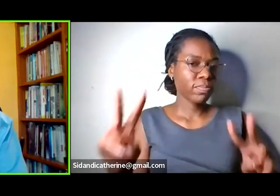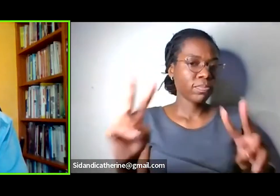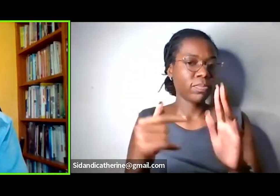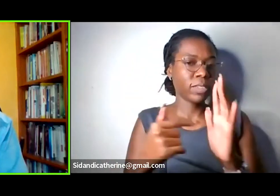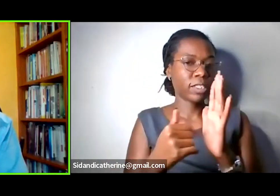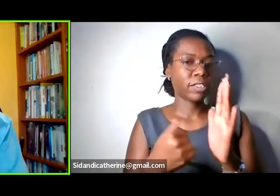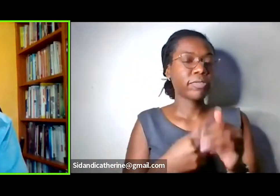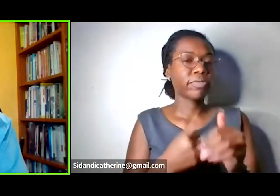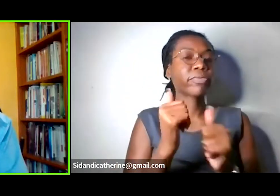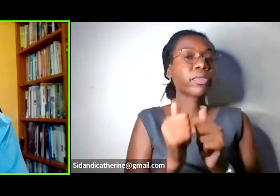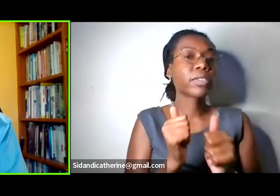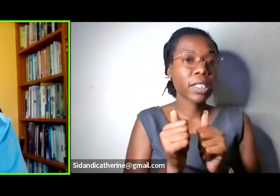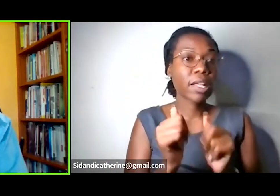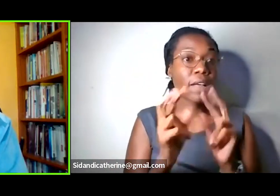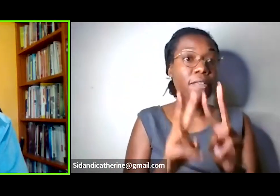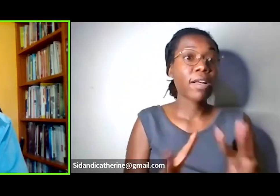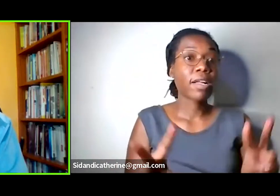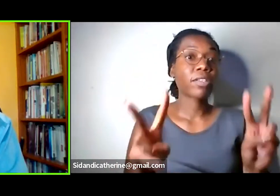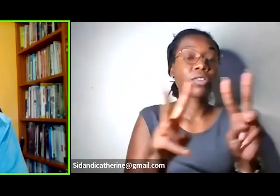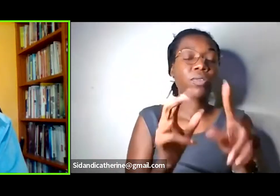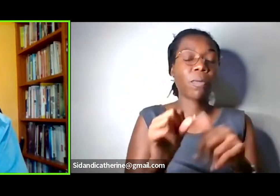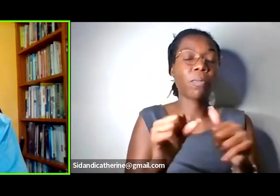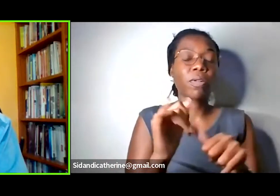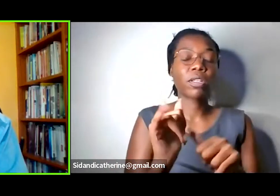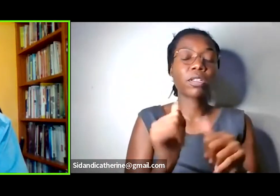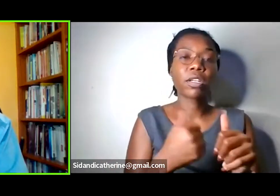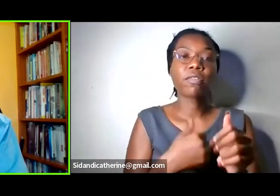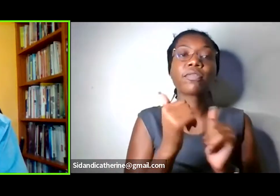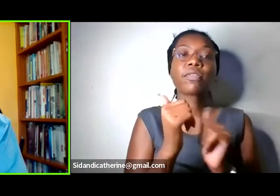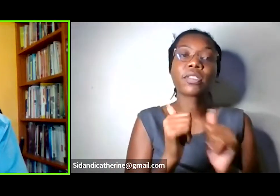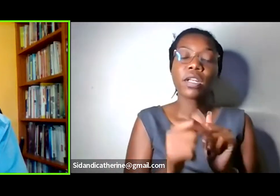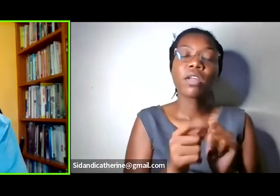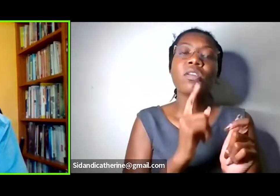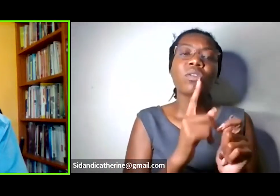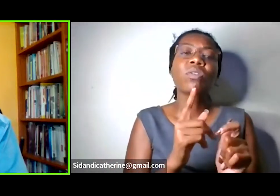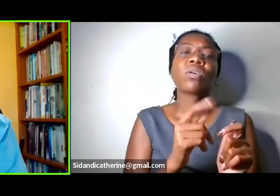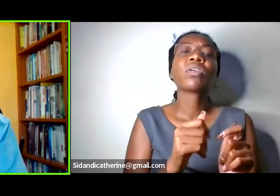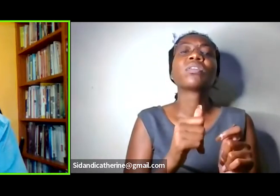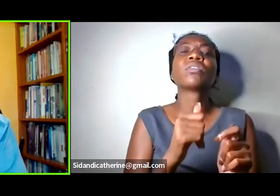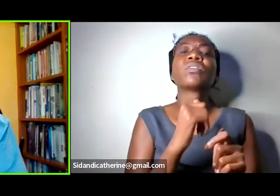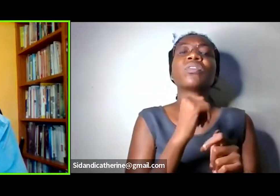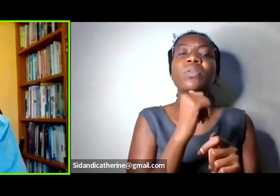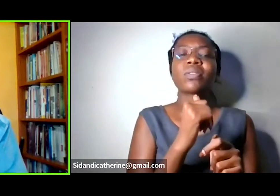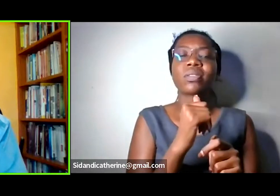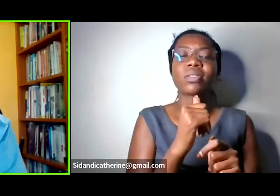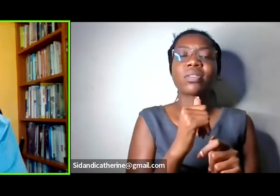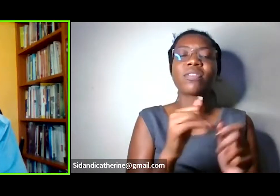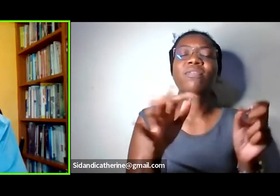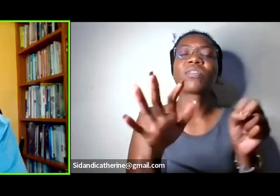prescription. Go and buy this. And maybe they might even follow up later. Find out, did you buy the